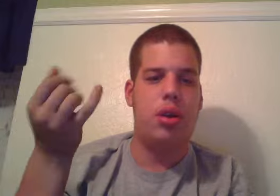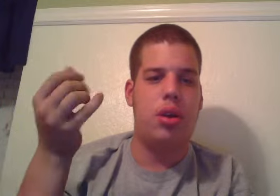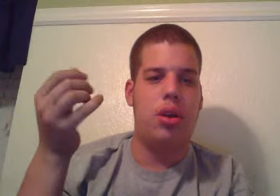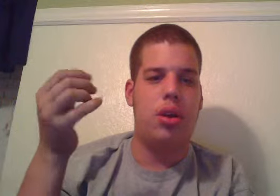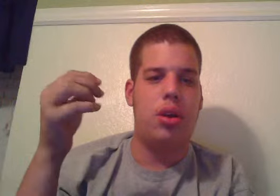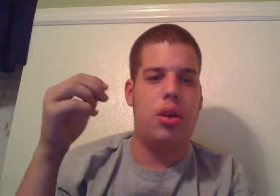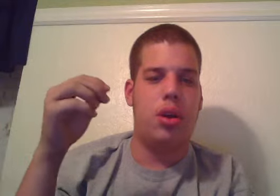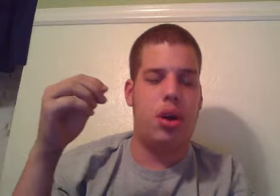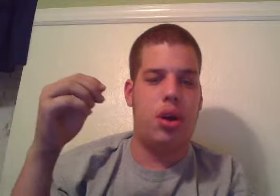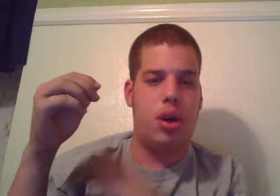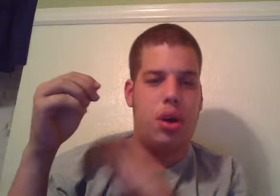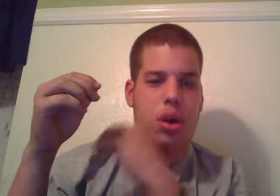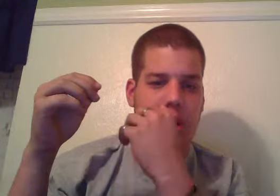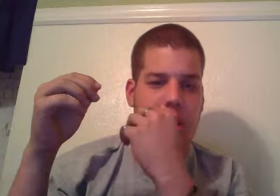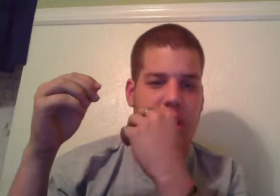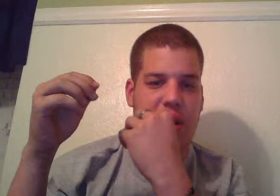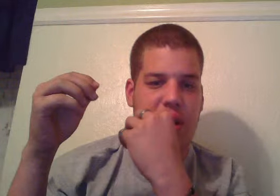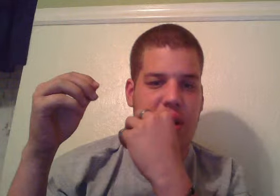Uh, K.